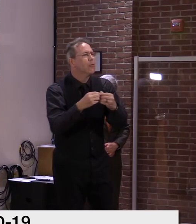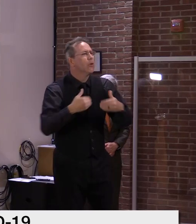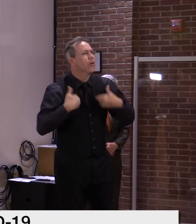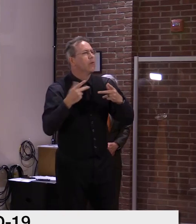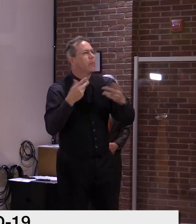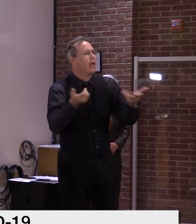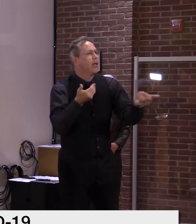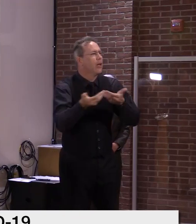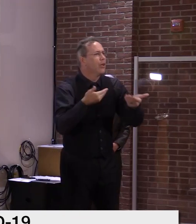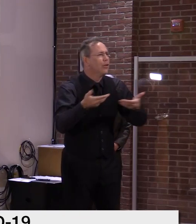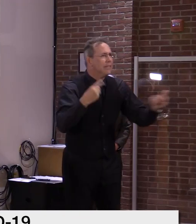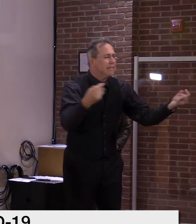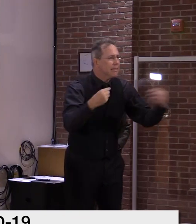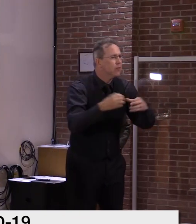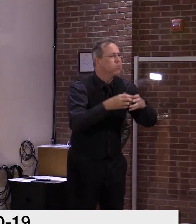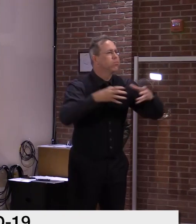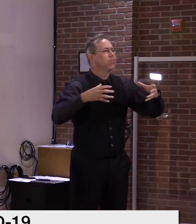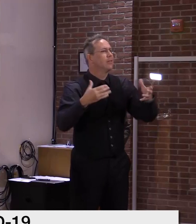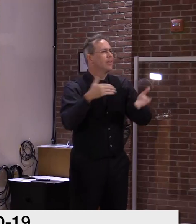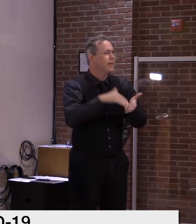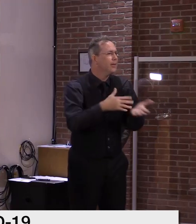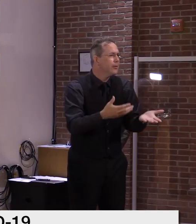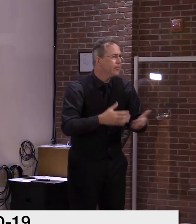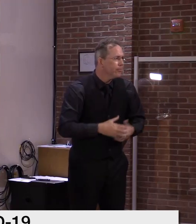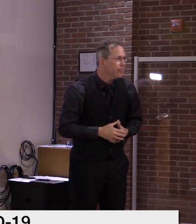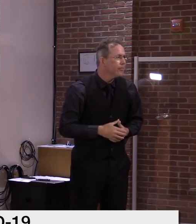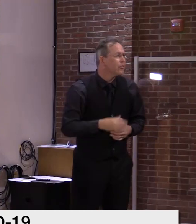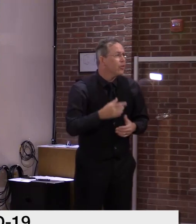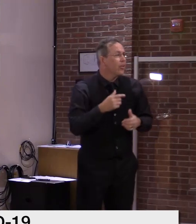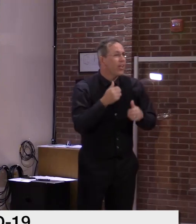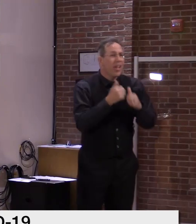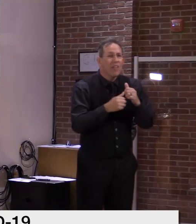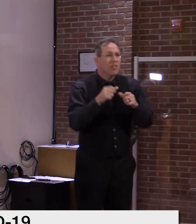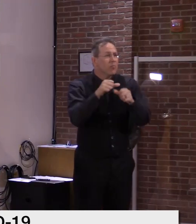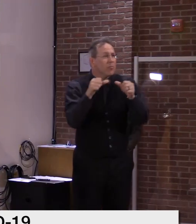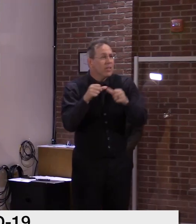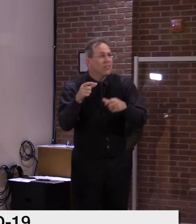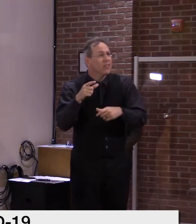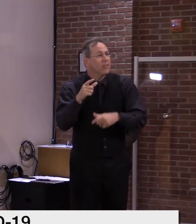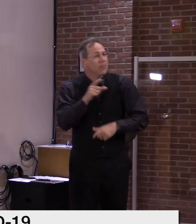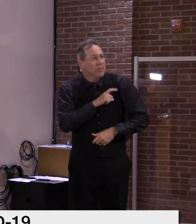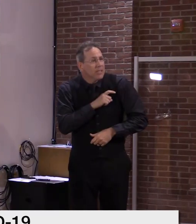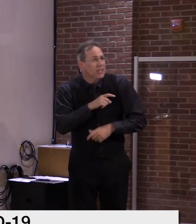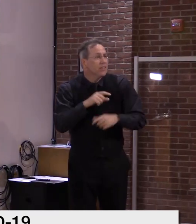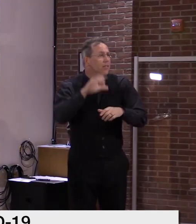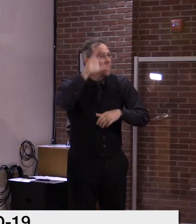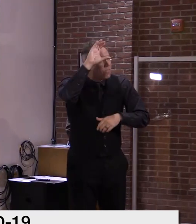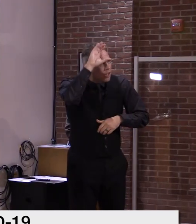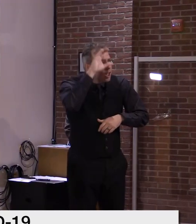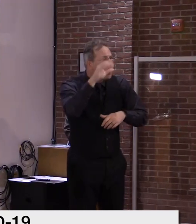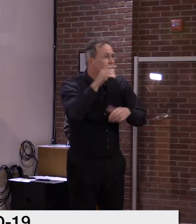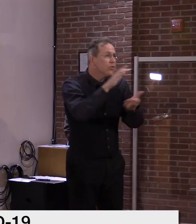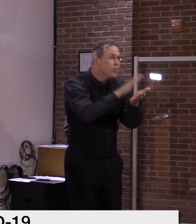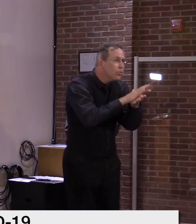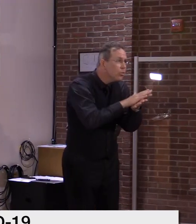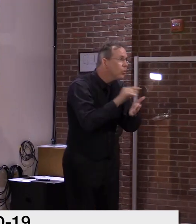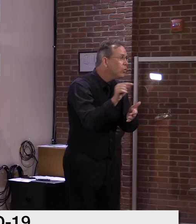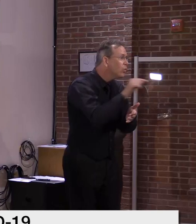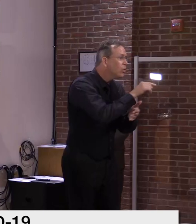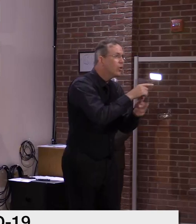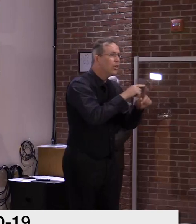impacted. And again, across the board, whether it's the hospitality sector, I'm sure you've been hearing from some of